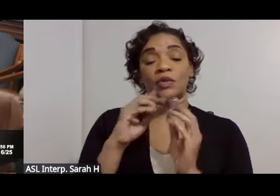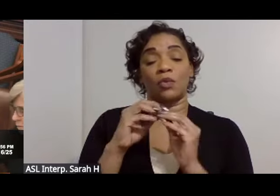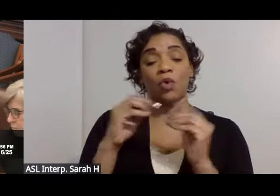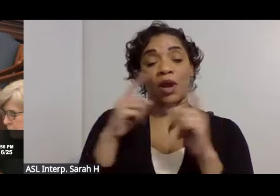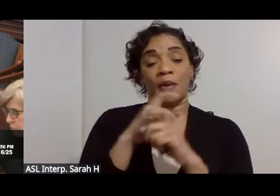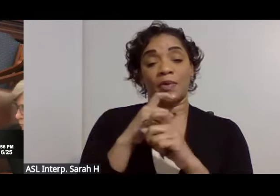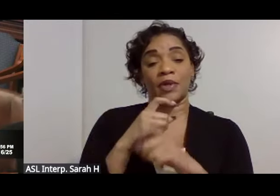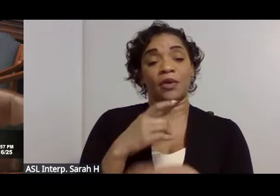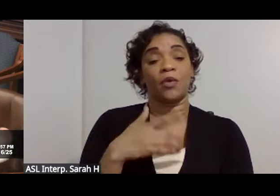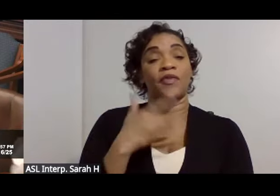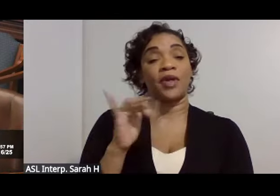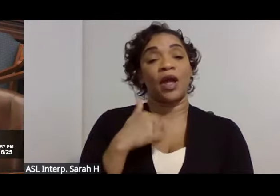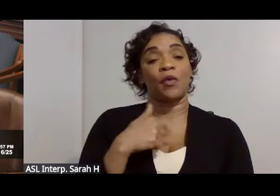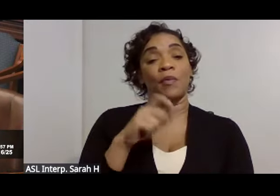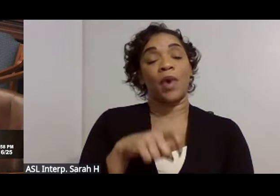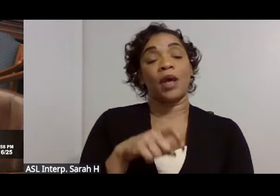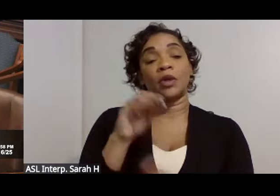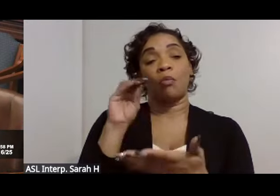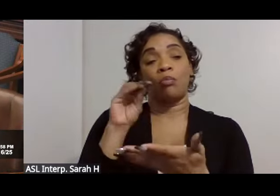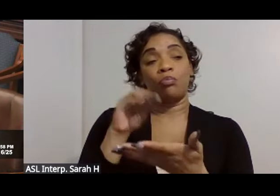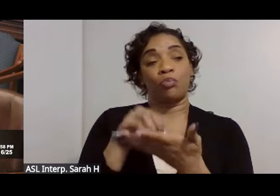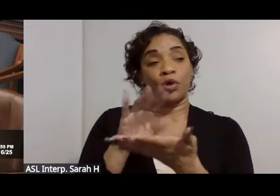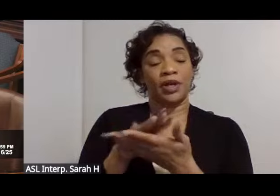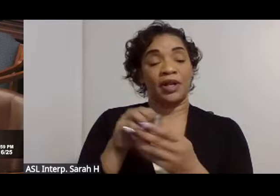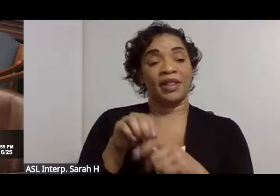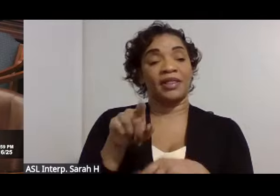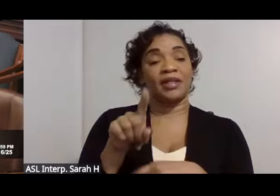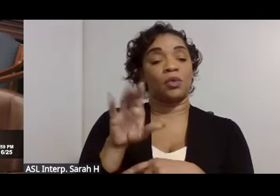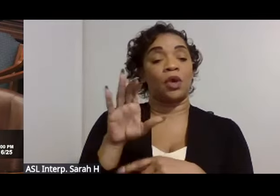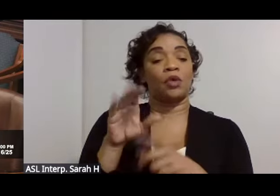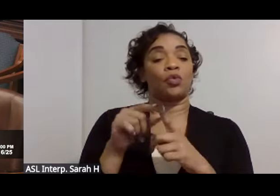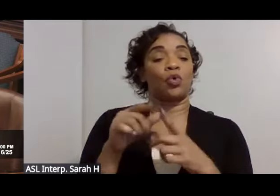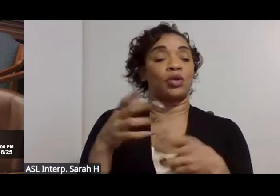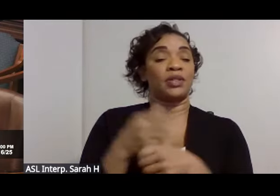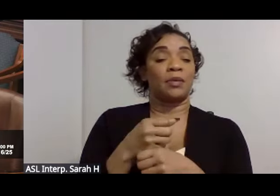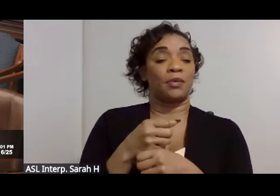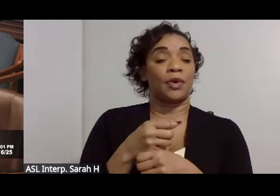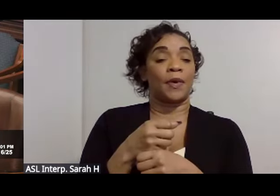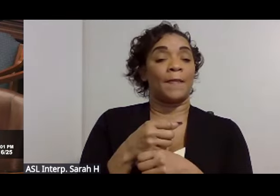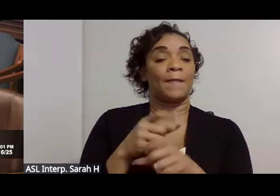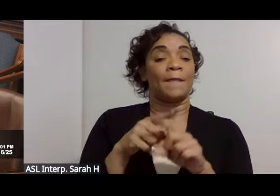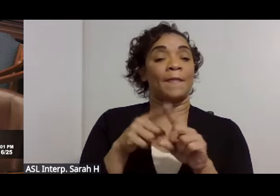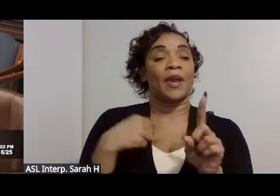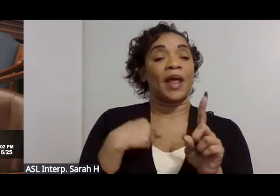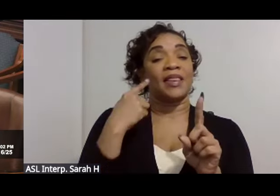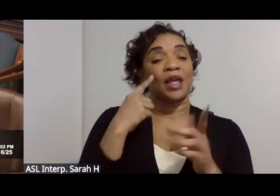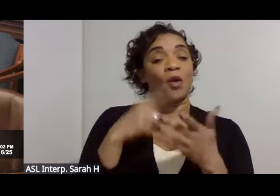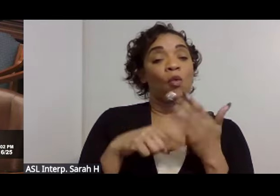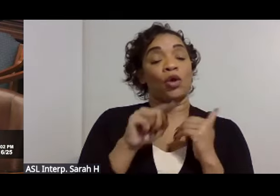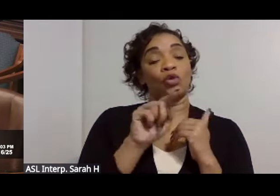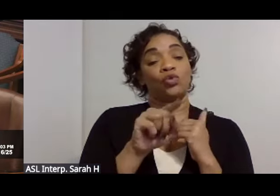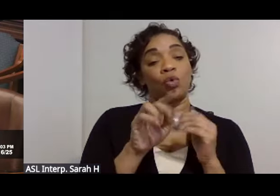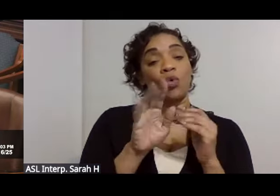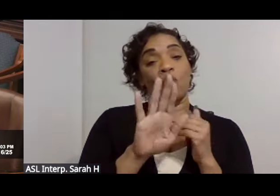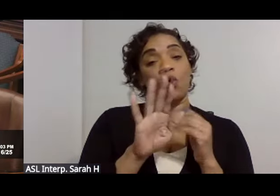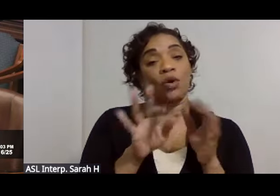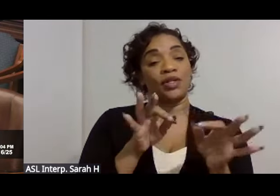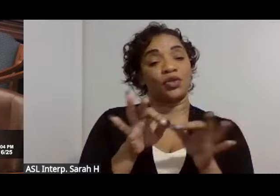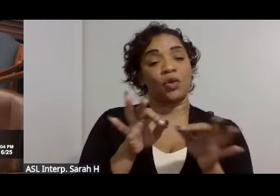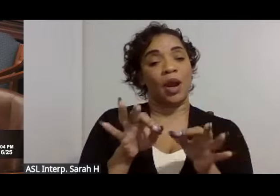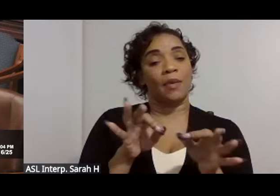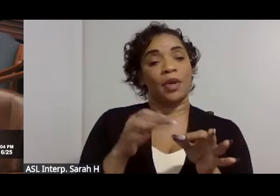this 100-word summary. But I think that the way that you're describing it is, we're not going